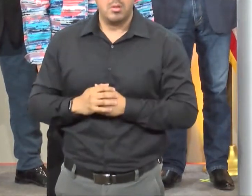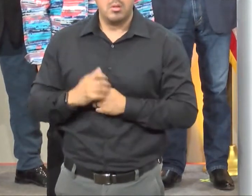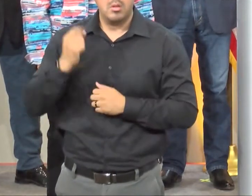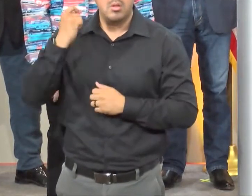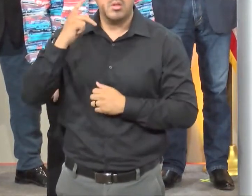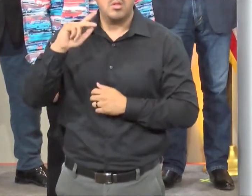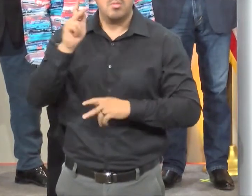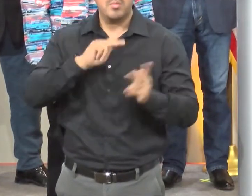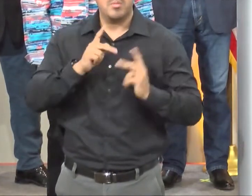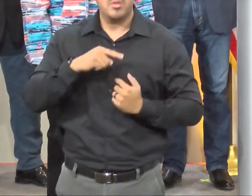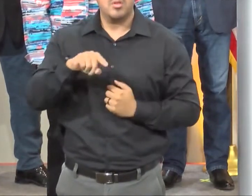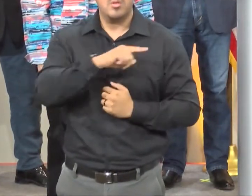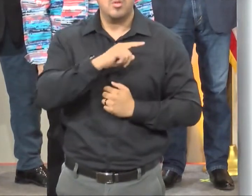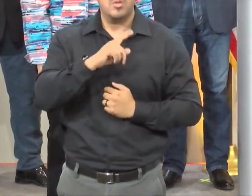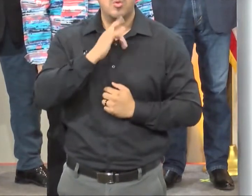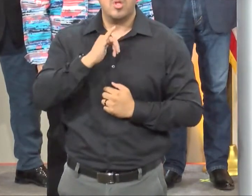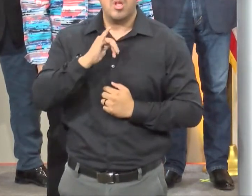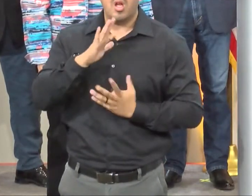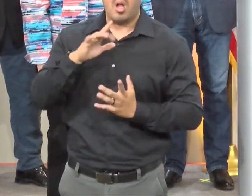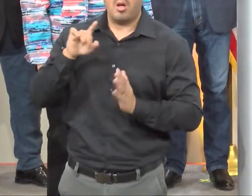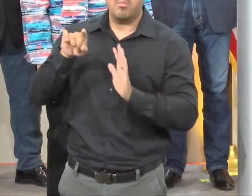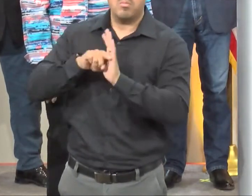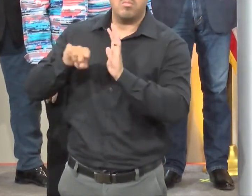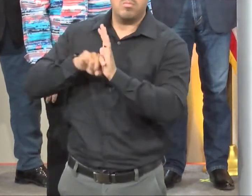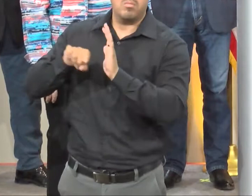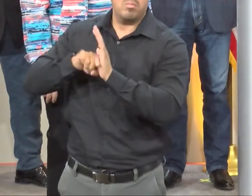people were very critical.